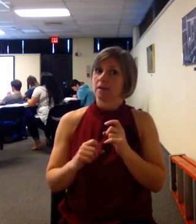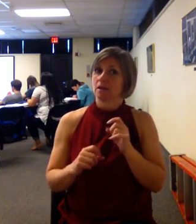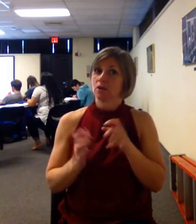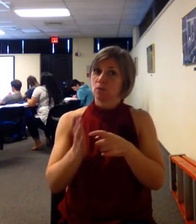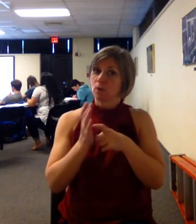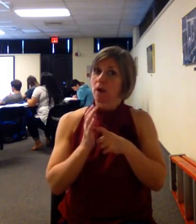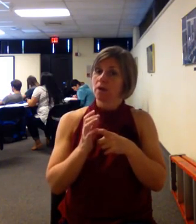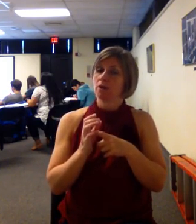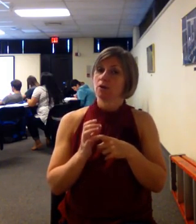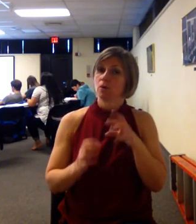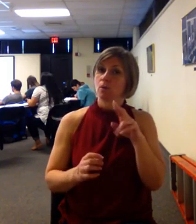return.